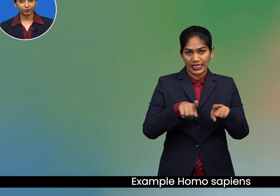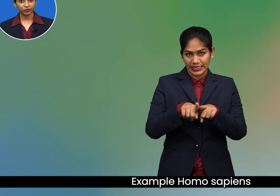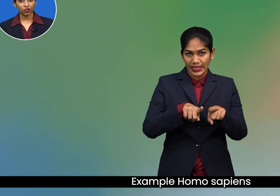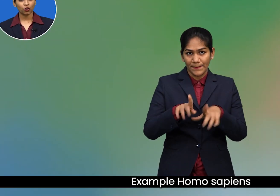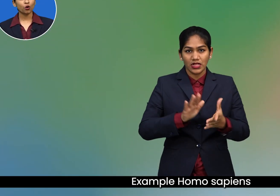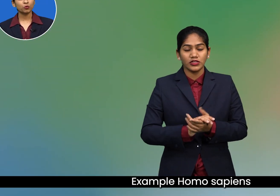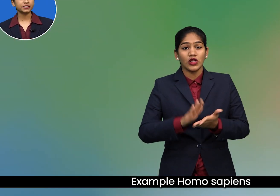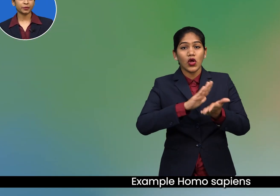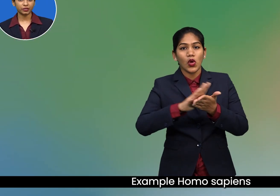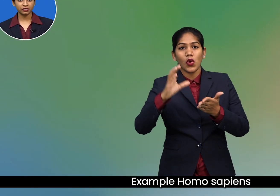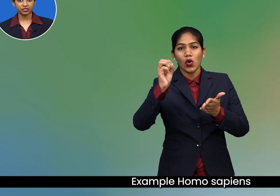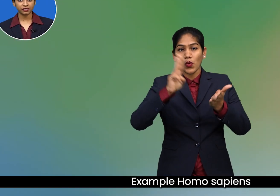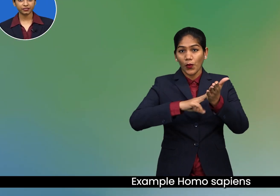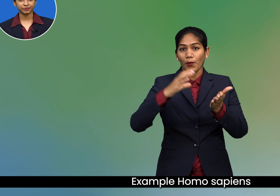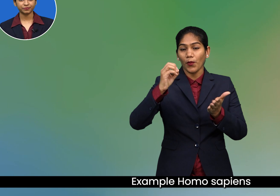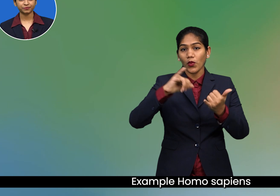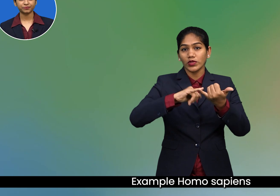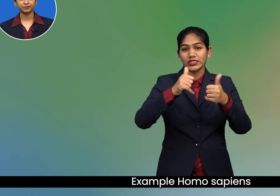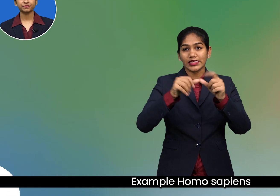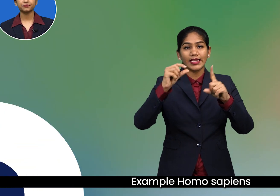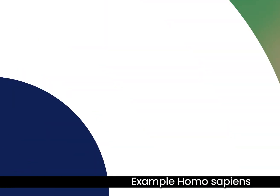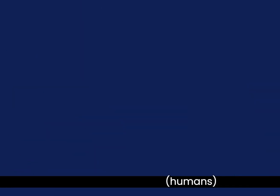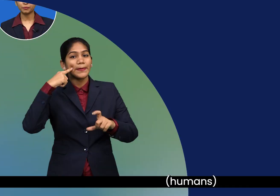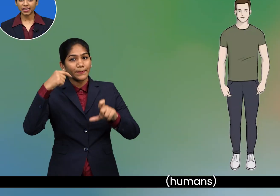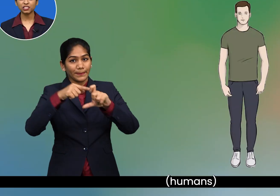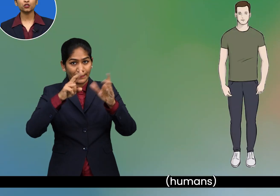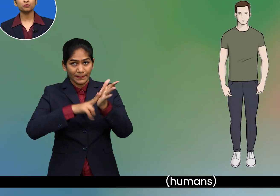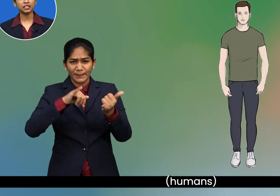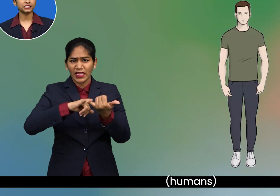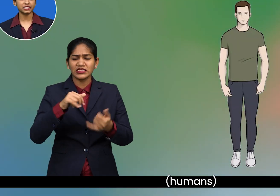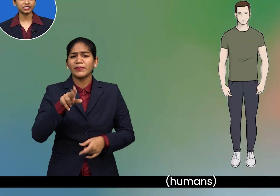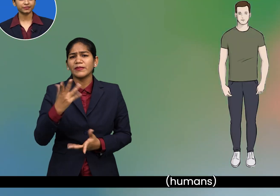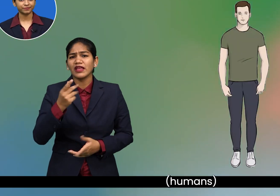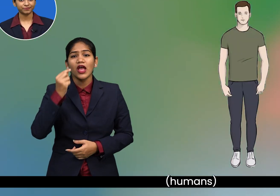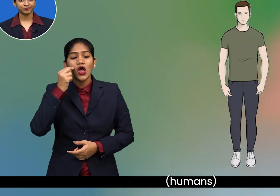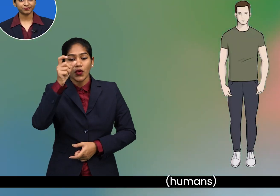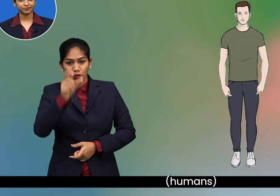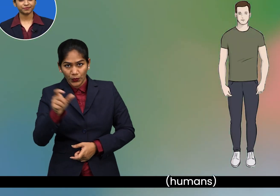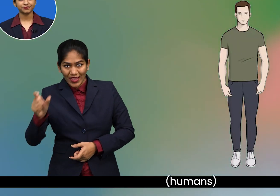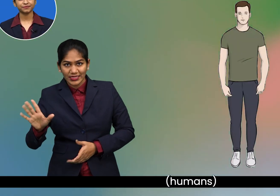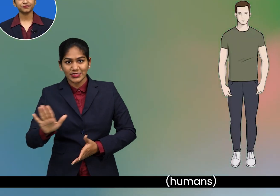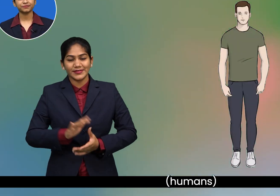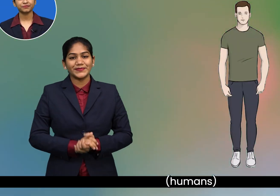Example, Homo sapiens means humans.